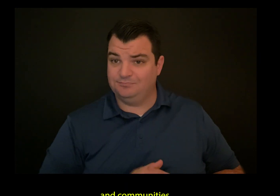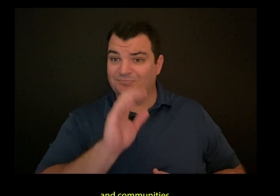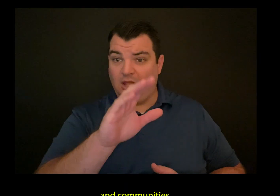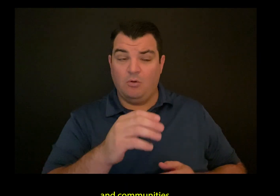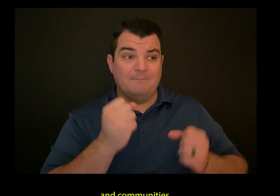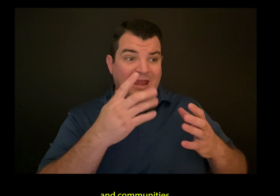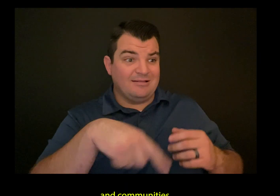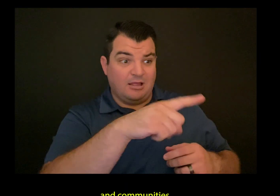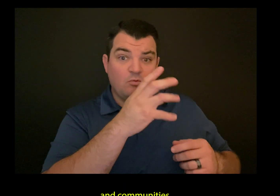communities.